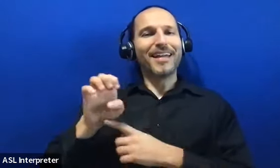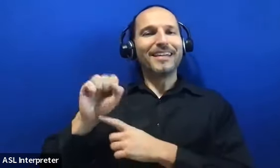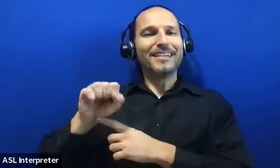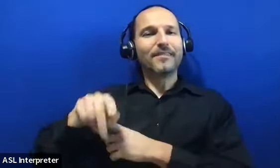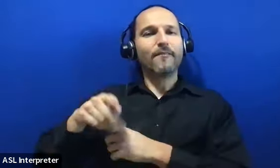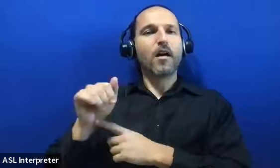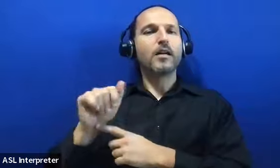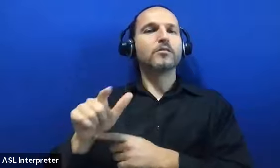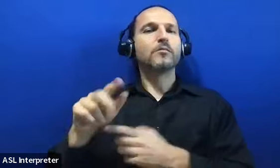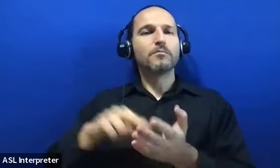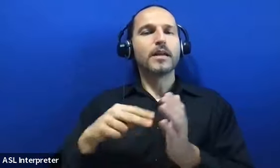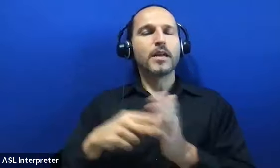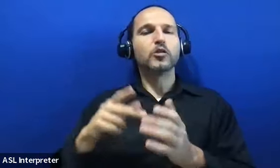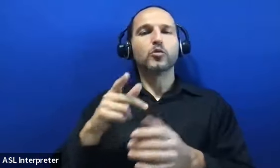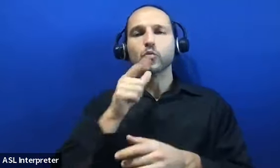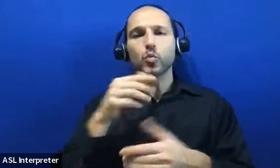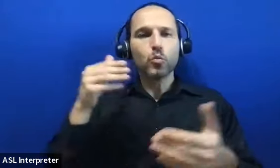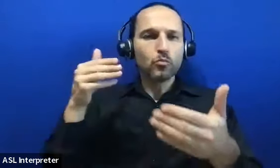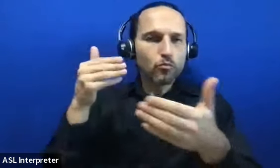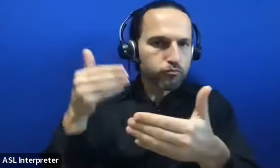stomach.